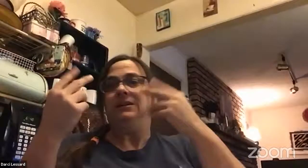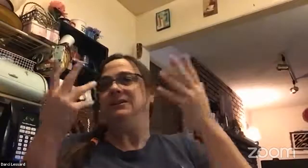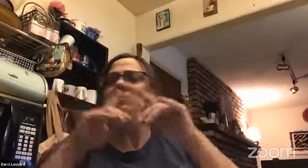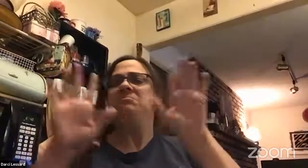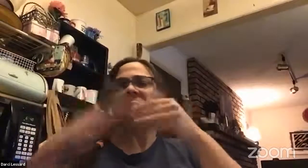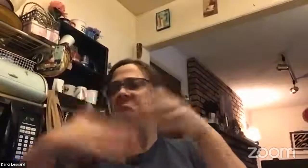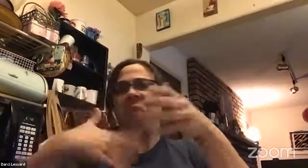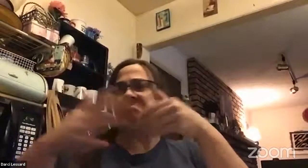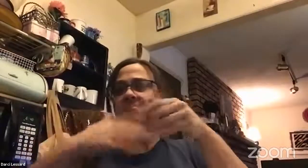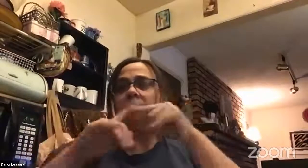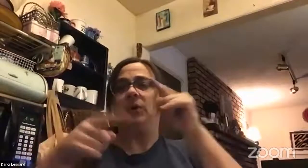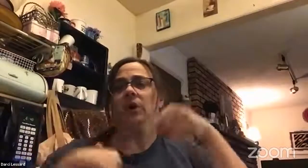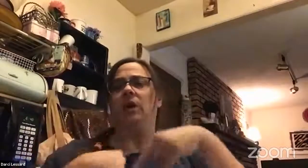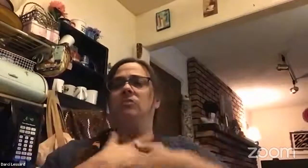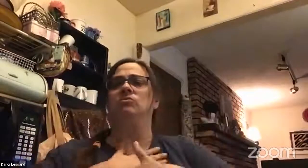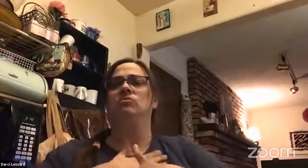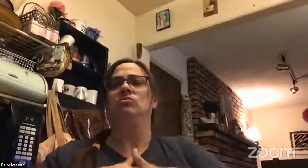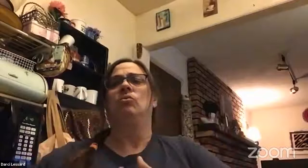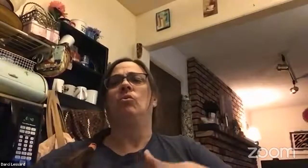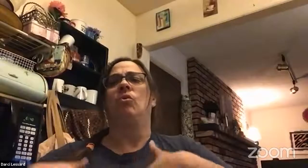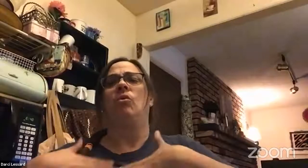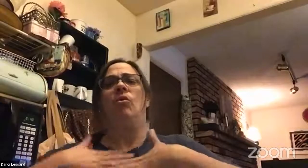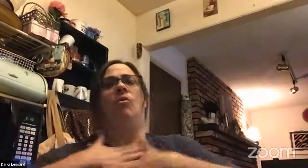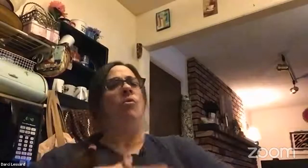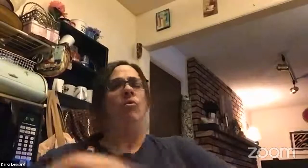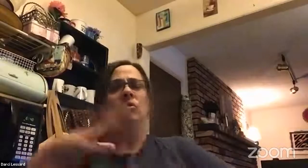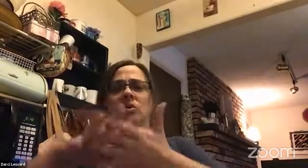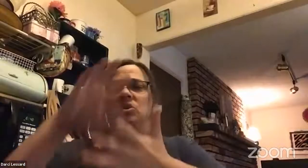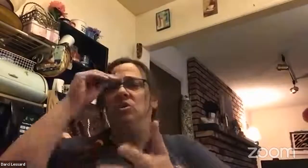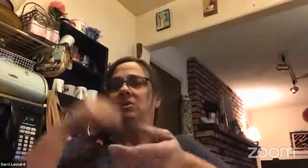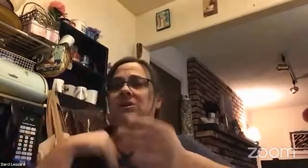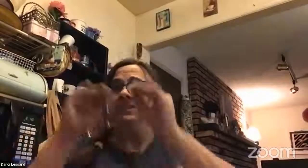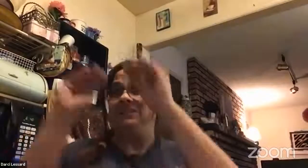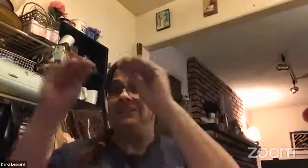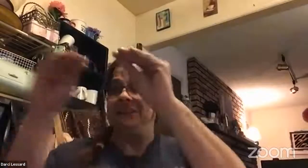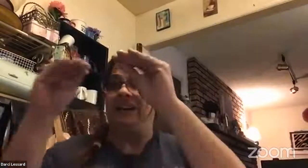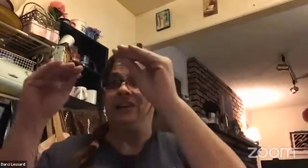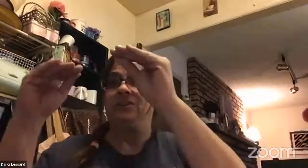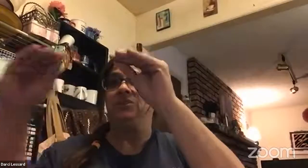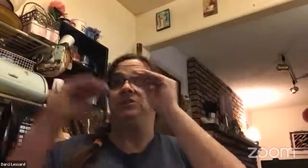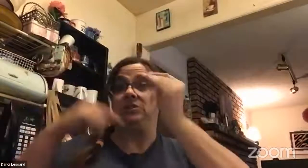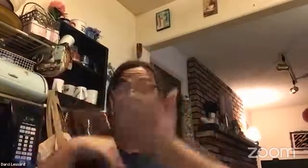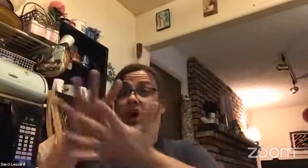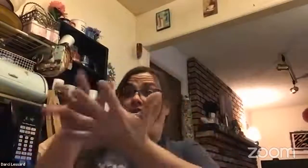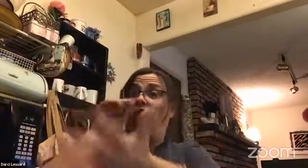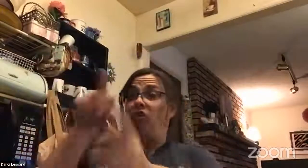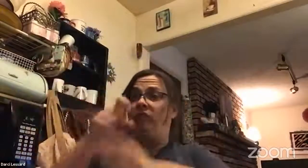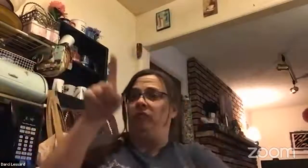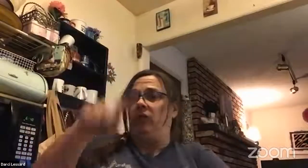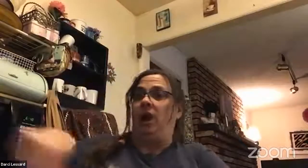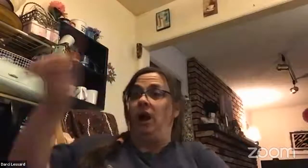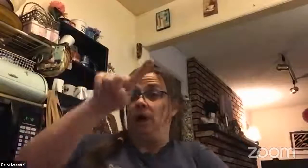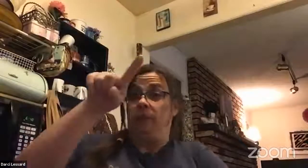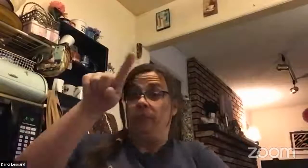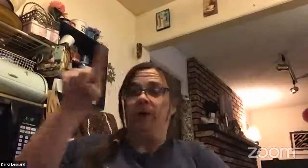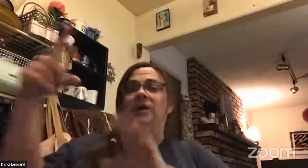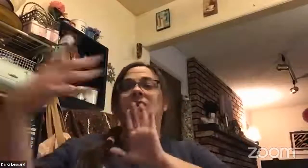young students view me however they do, that doesn't bother me, but I'm enjoying learning. I can't wait to teach. I learn